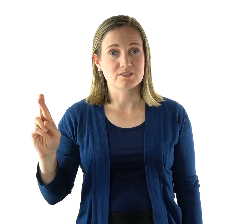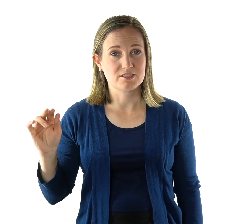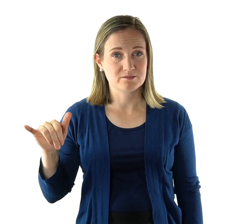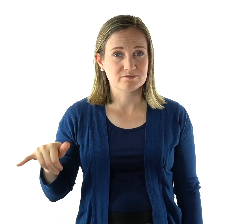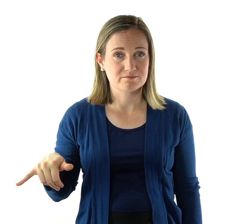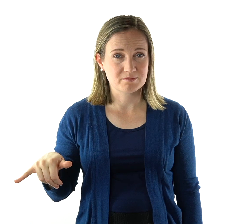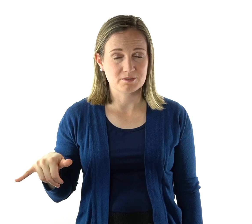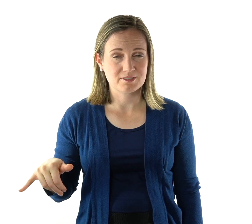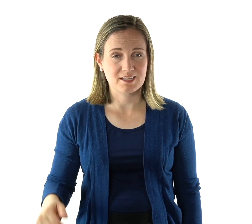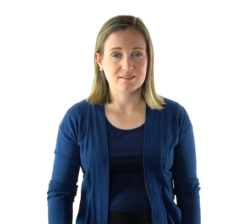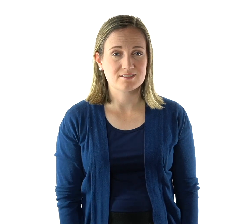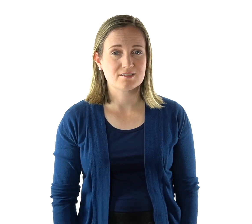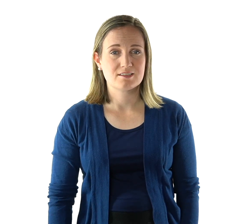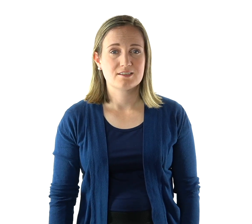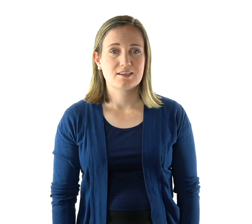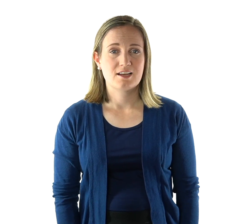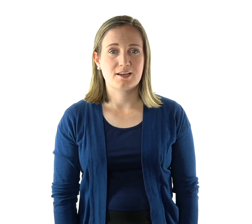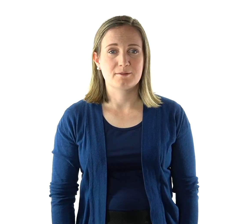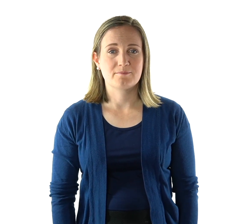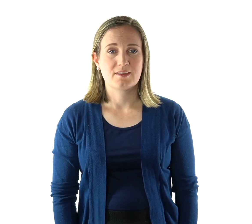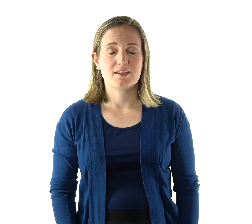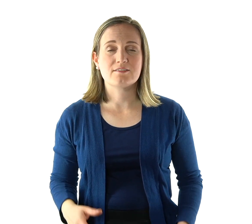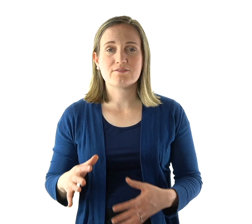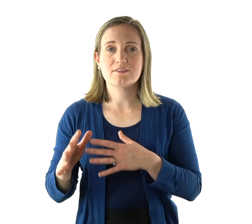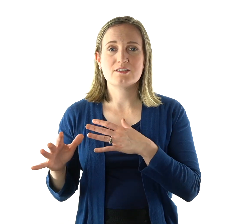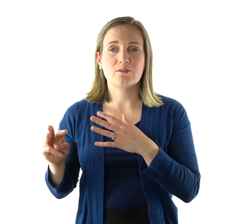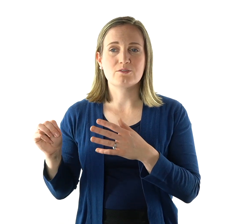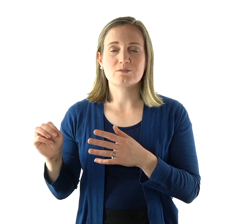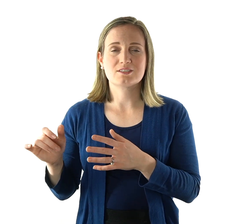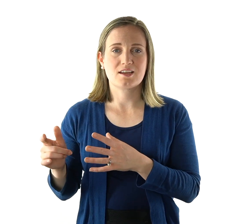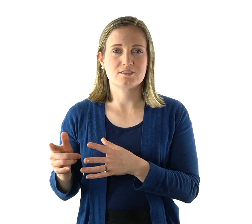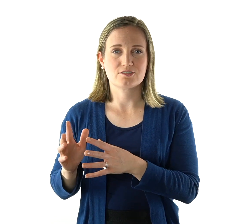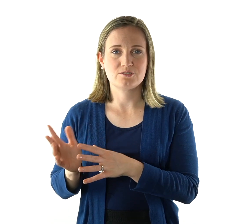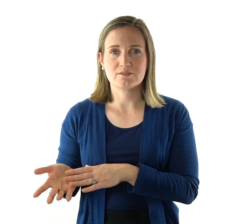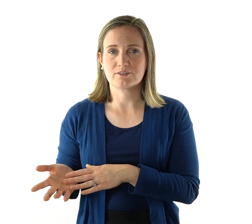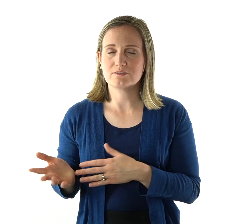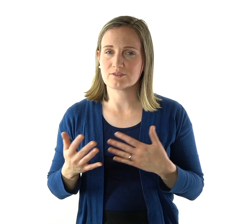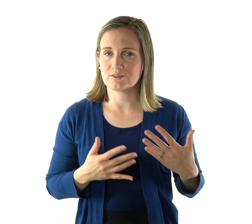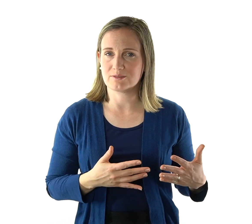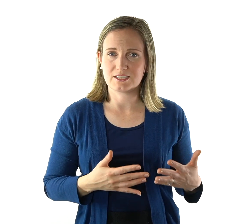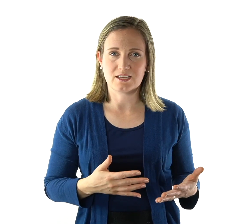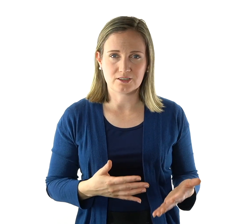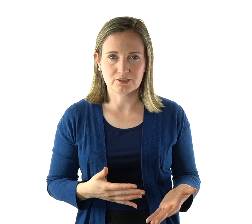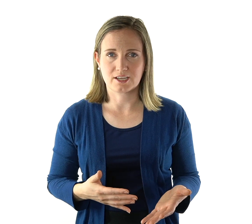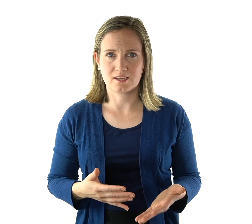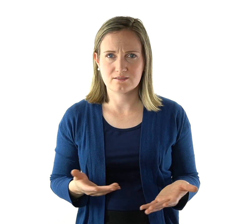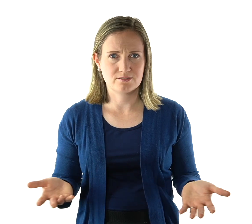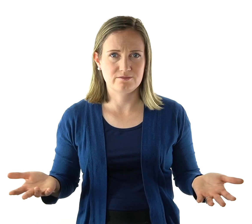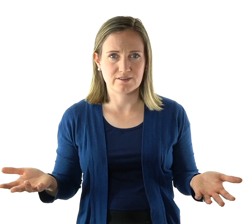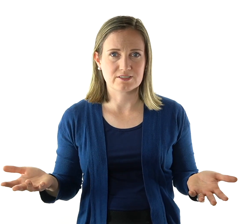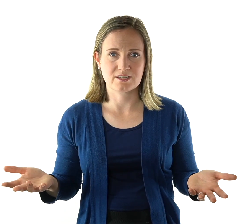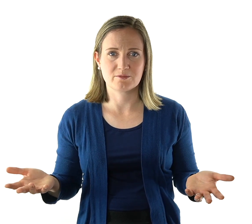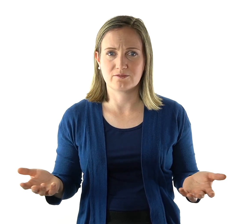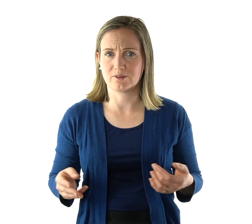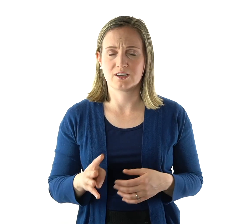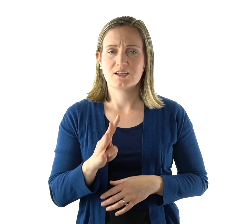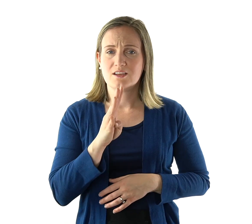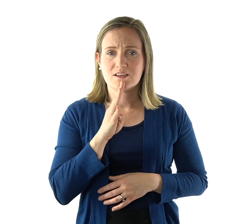to, especially with the kids. And if, those signs are too difficult for the really younger kids who've never signed before,